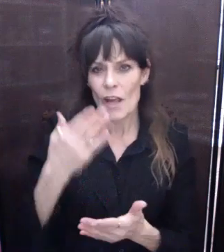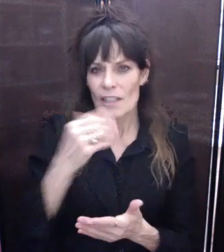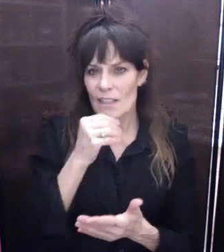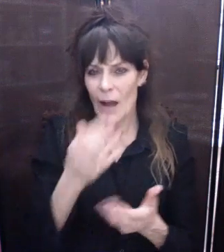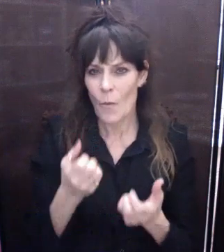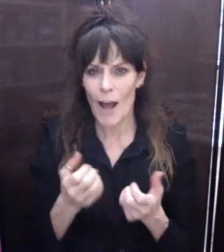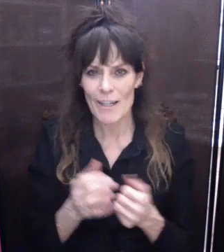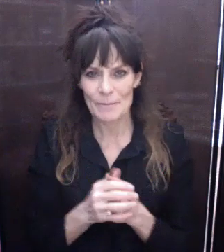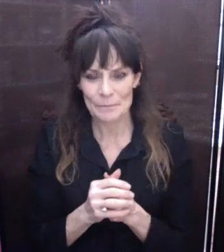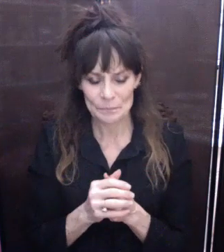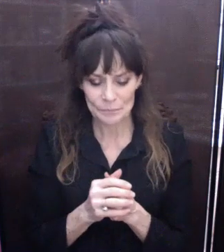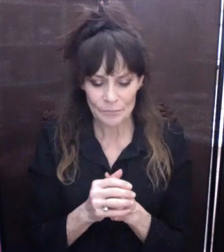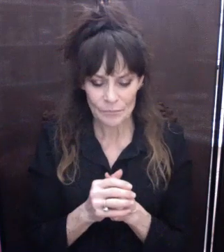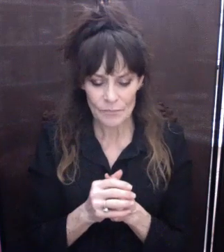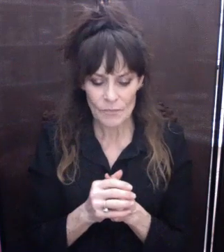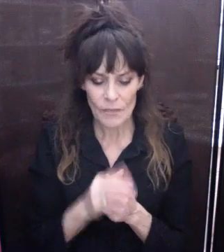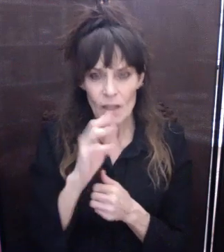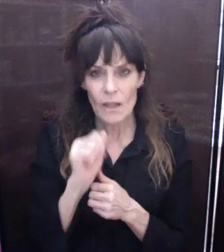time. Bill finished those beers and